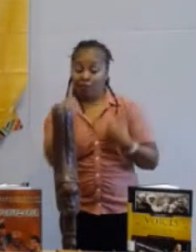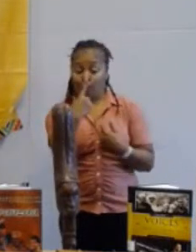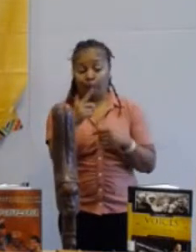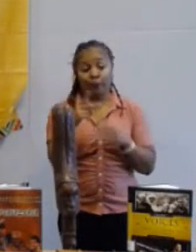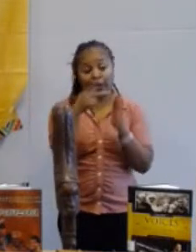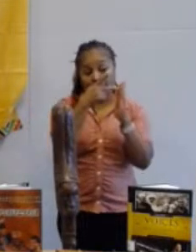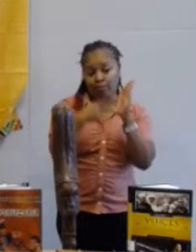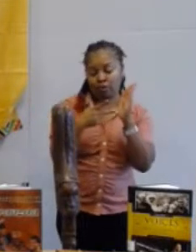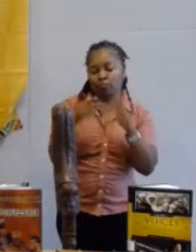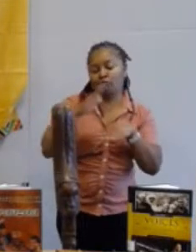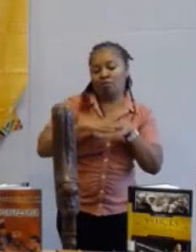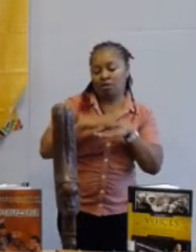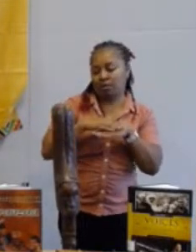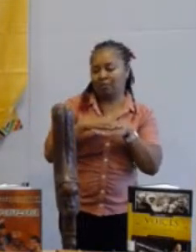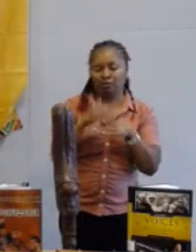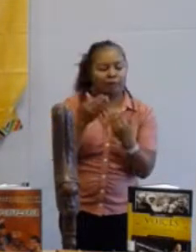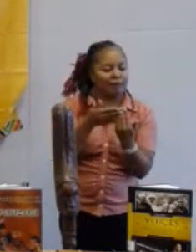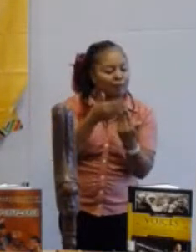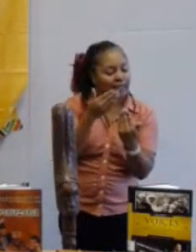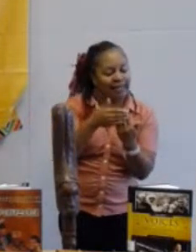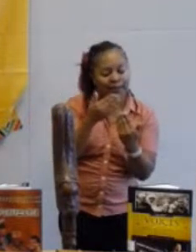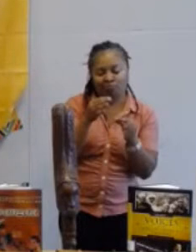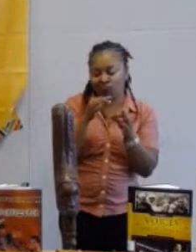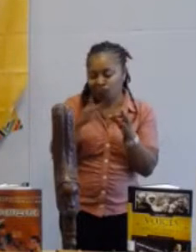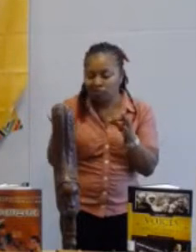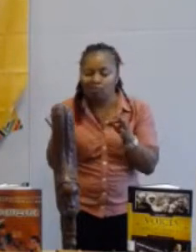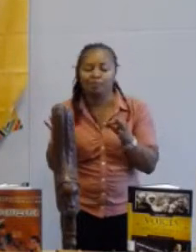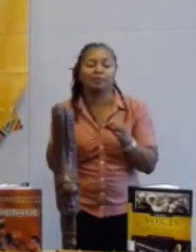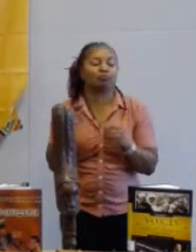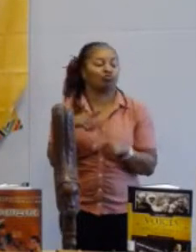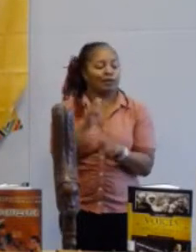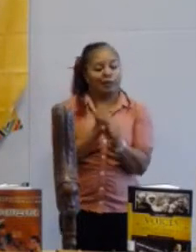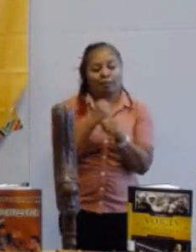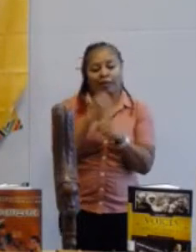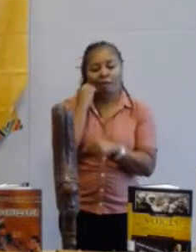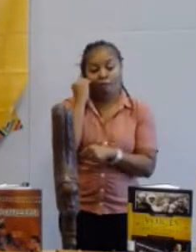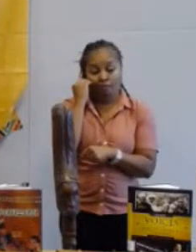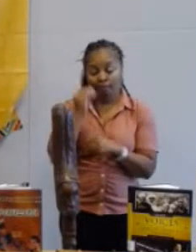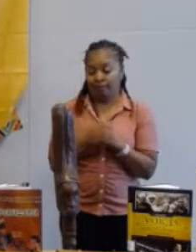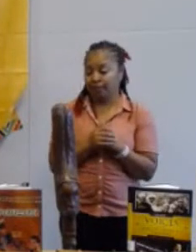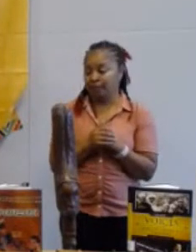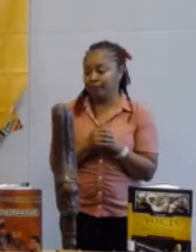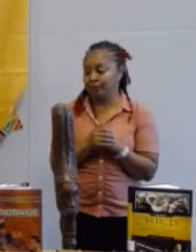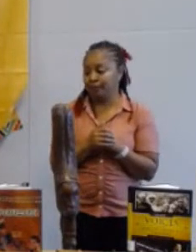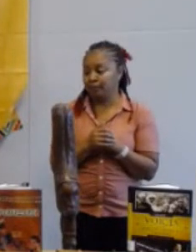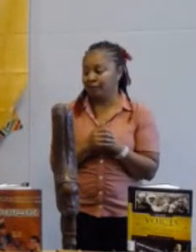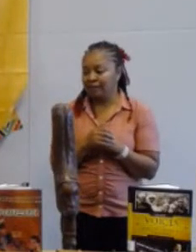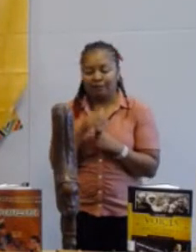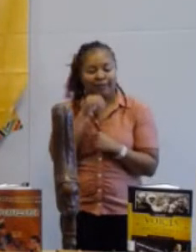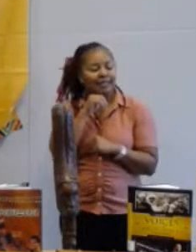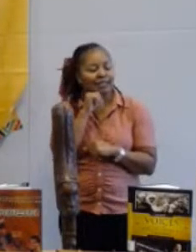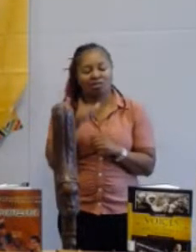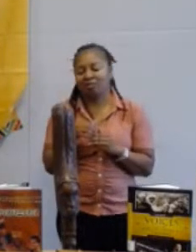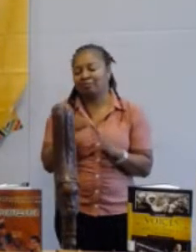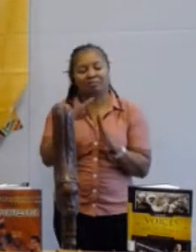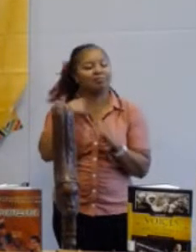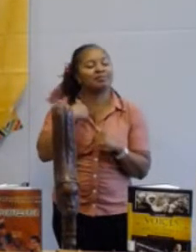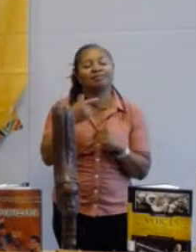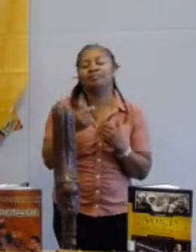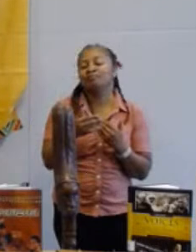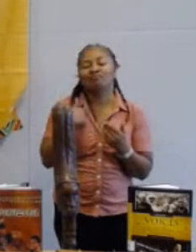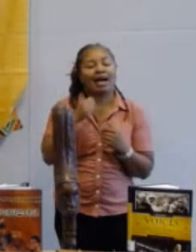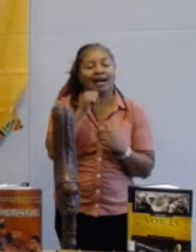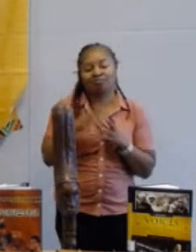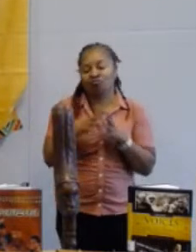it. So something very simple that you can do there again at home. It doesn't have to be expensive. In fact, we like for you to